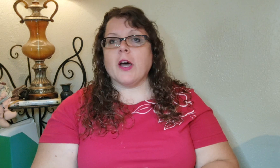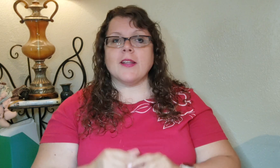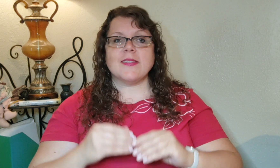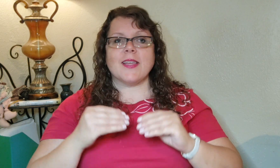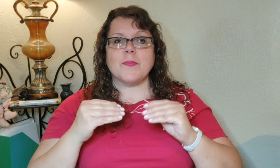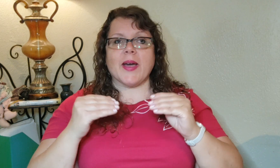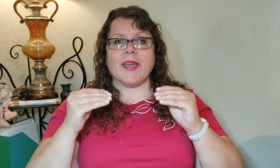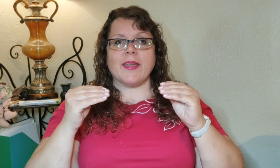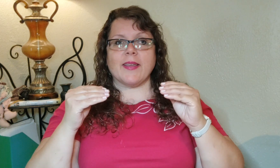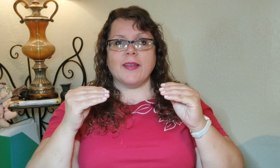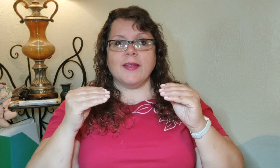Honestly, my